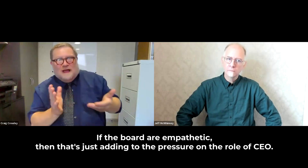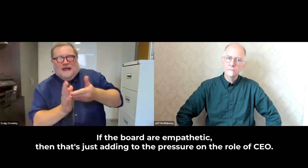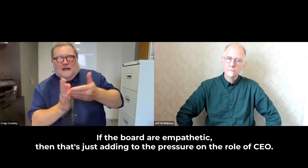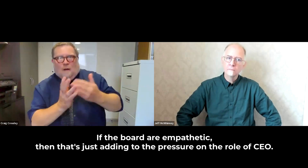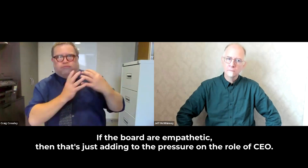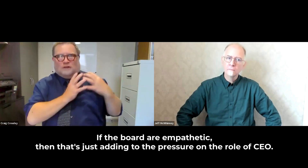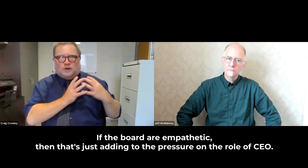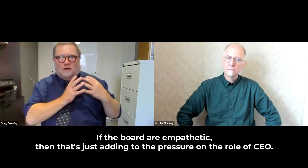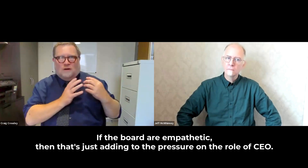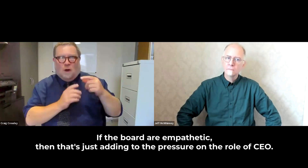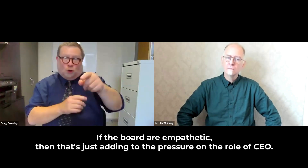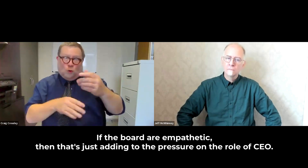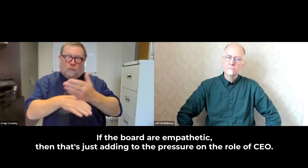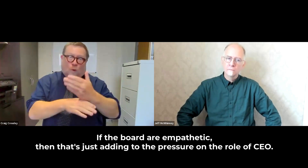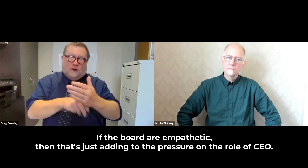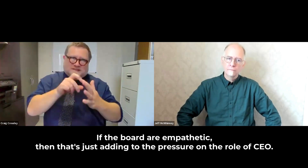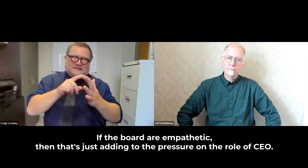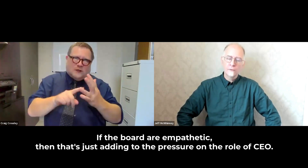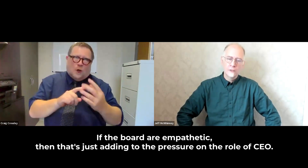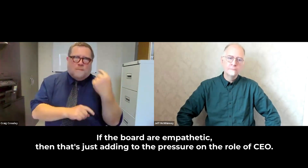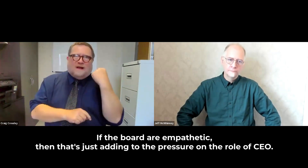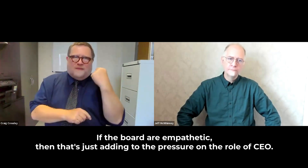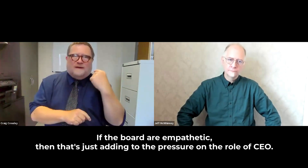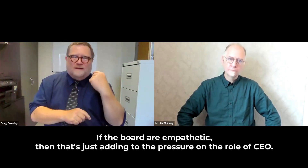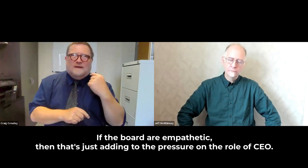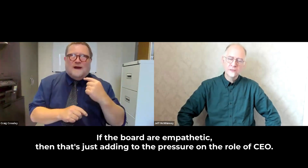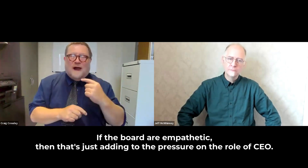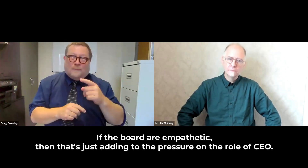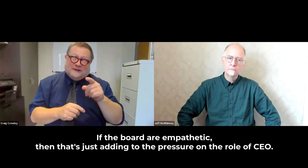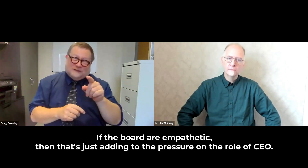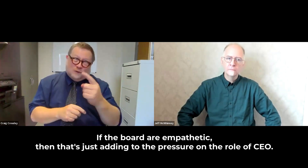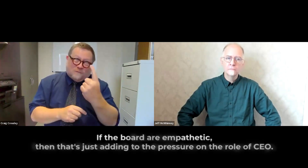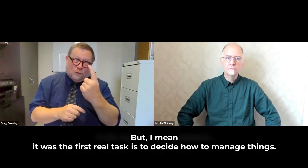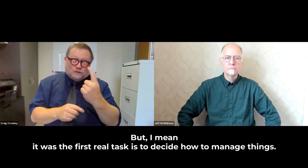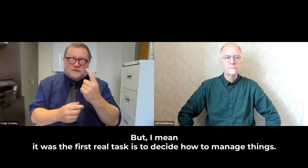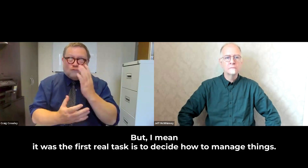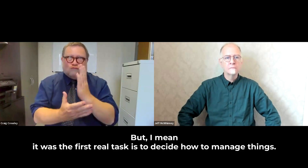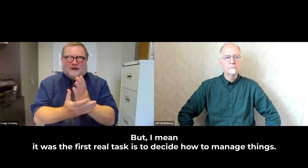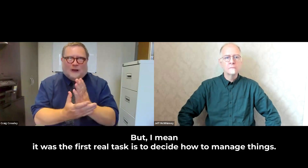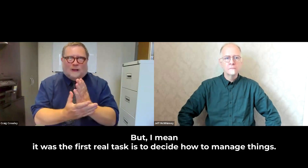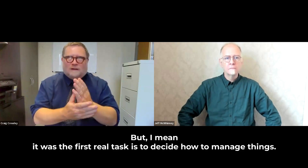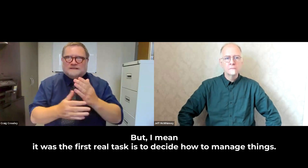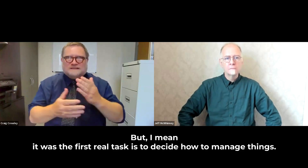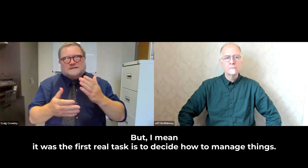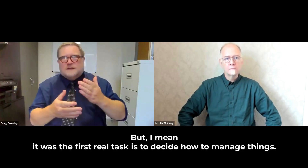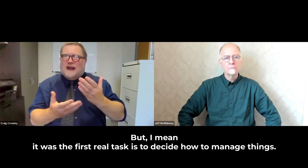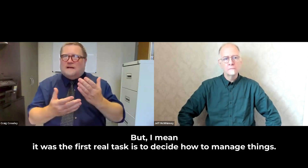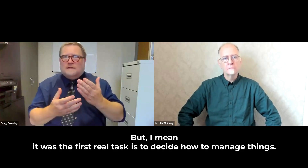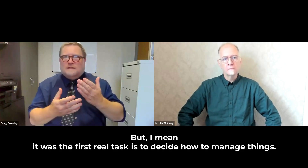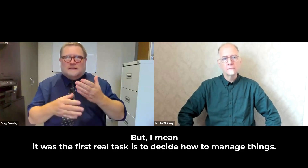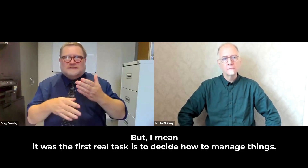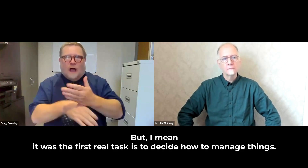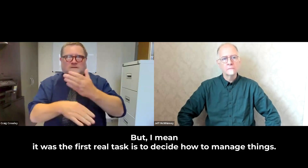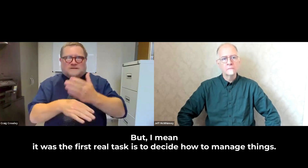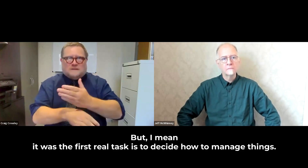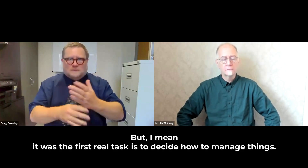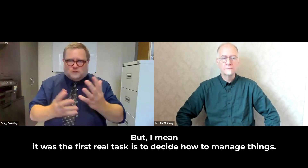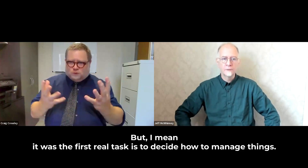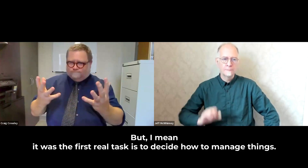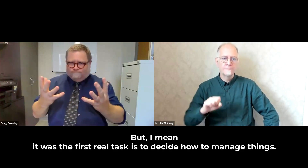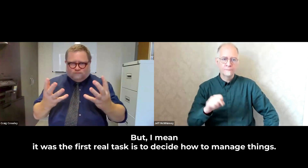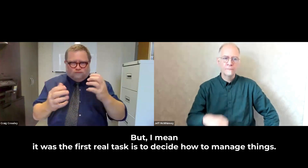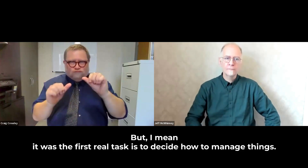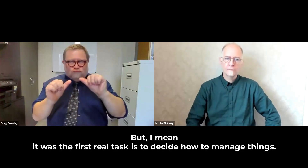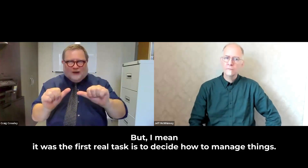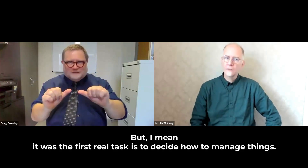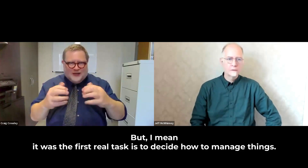then that's just adding to the pressure on the role of CEO back then. I mean, it was the first